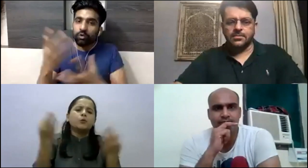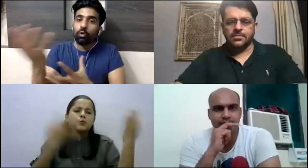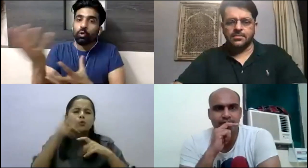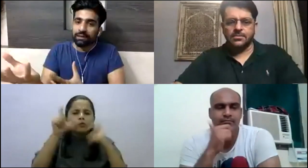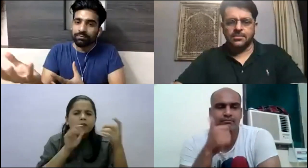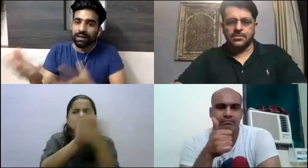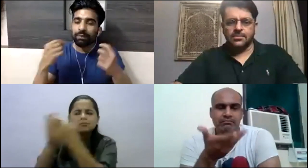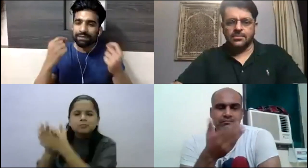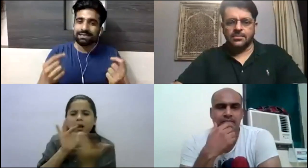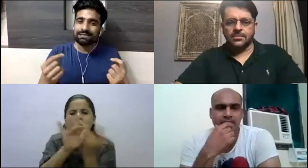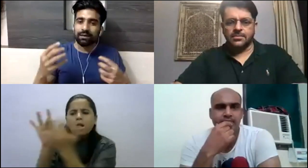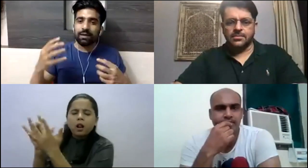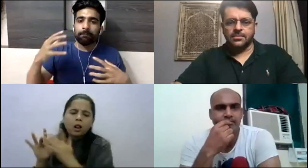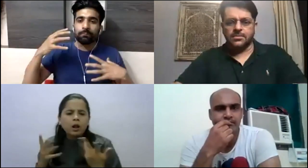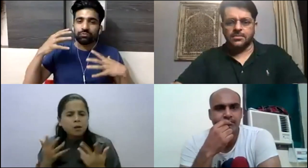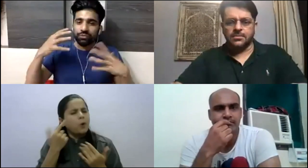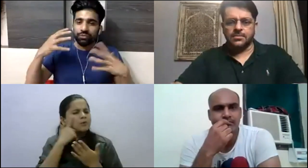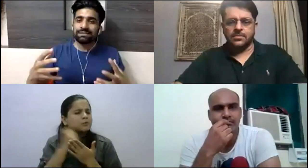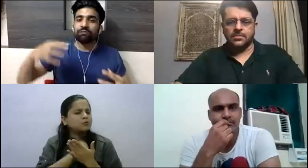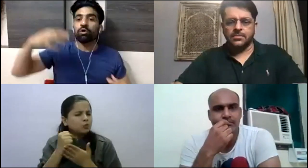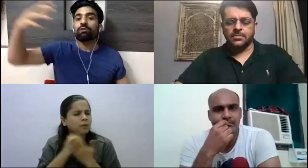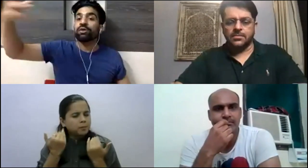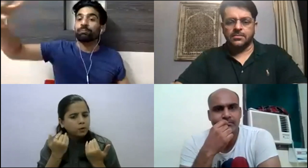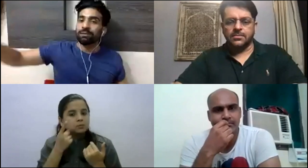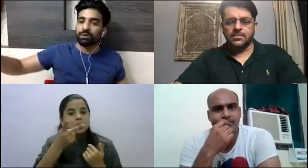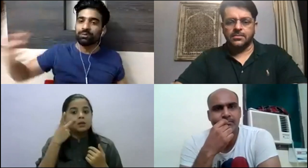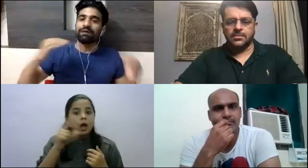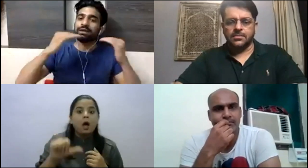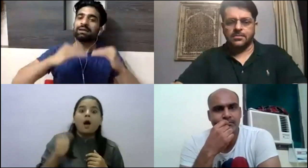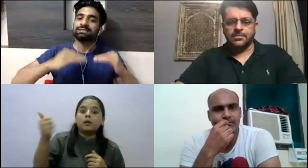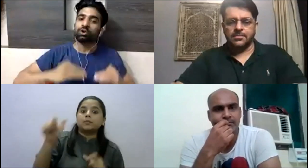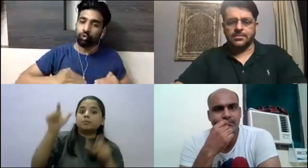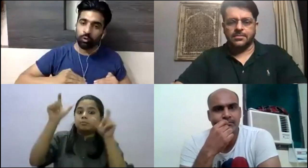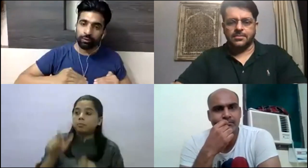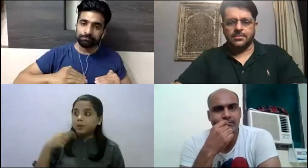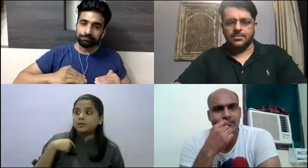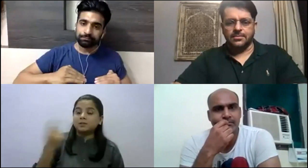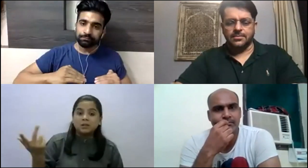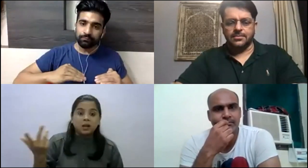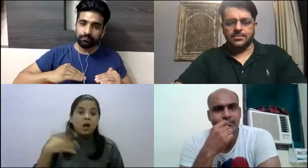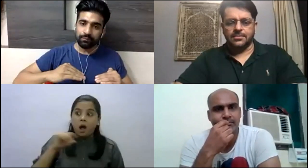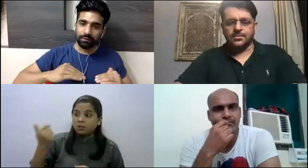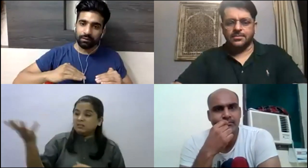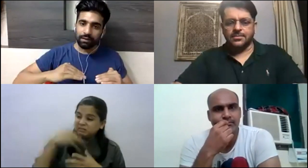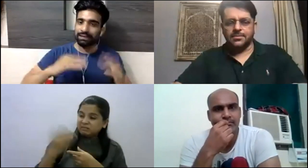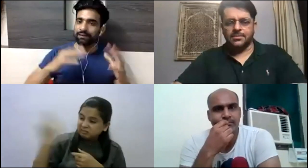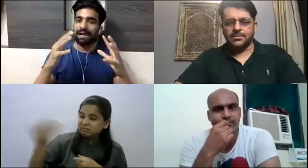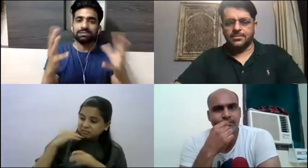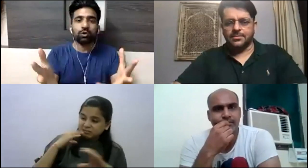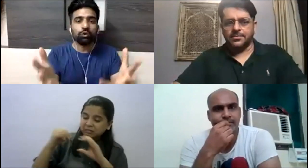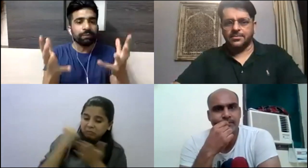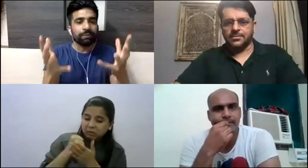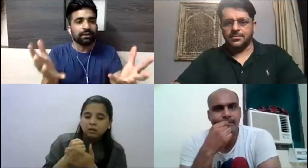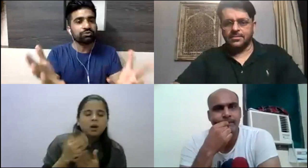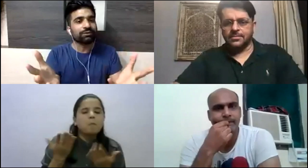can always attempt that. But as I said, things that involve other people, we have very less control on. And I just